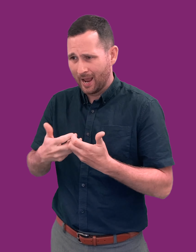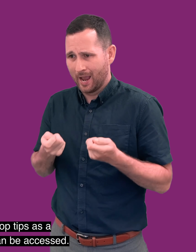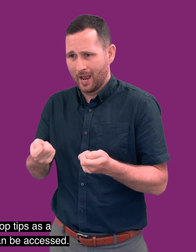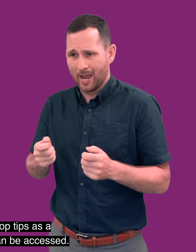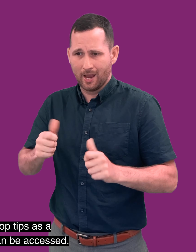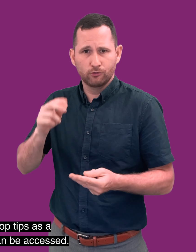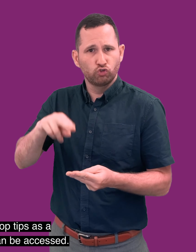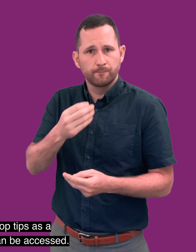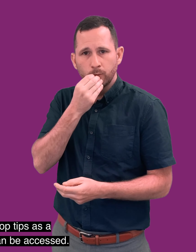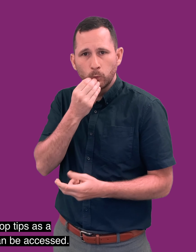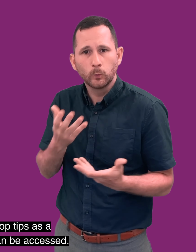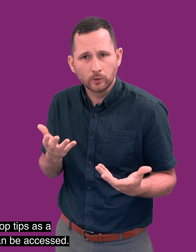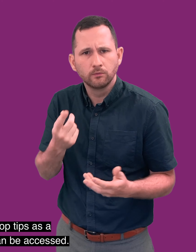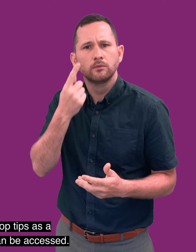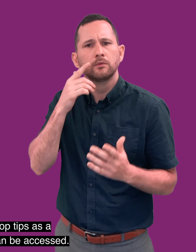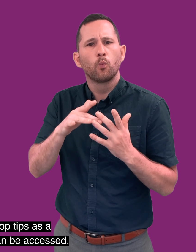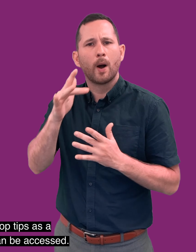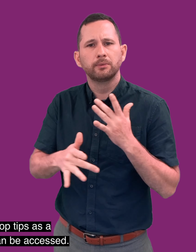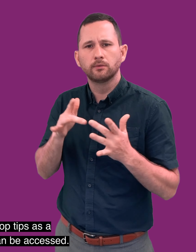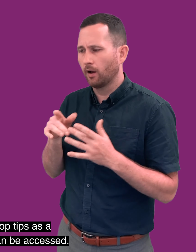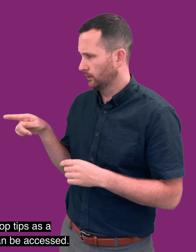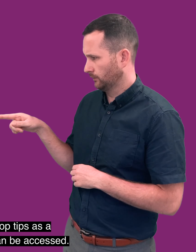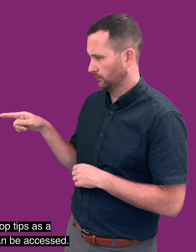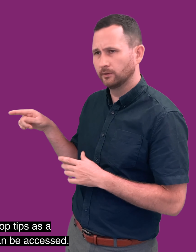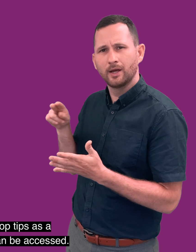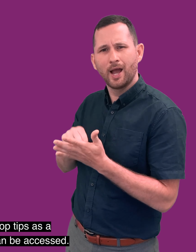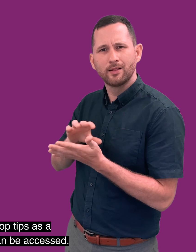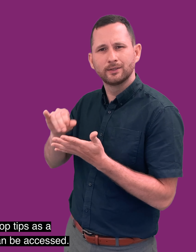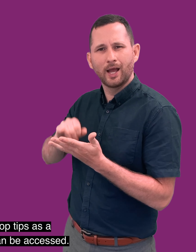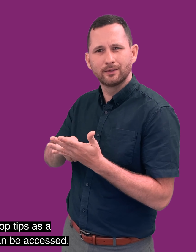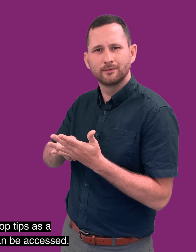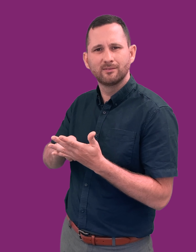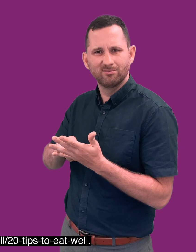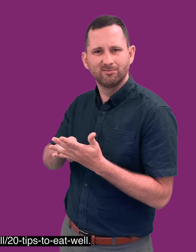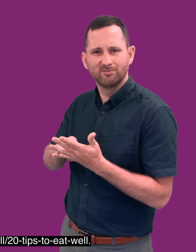top tips. There's a website that can be accessed,